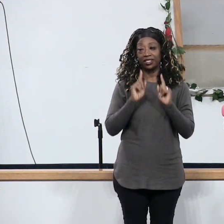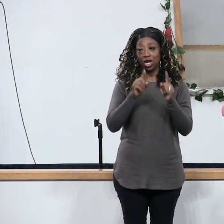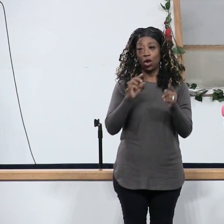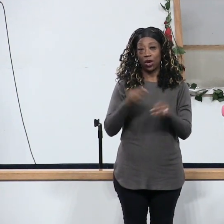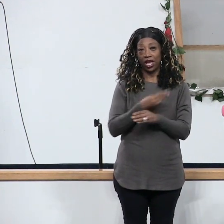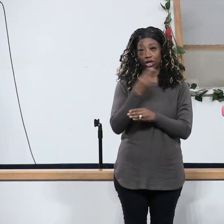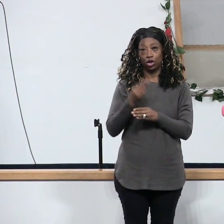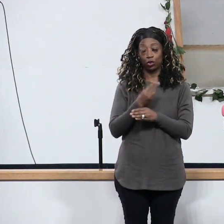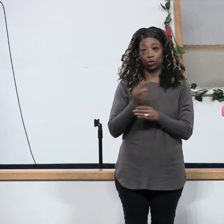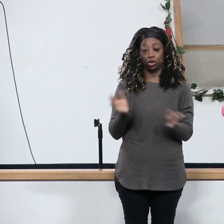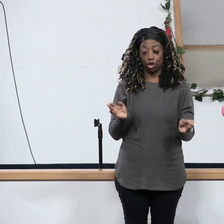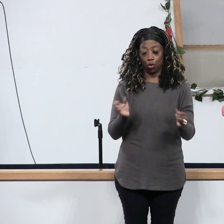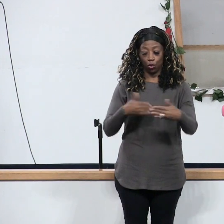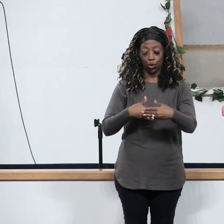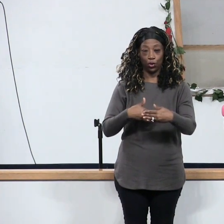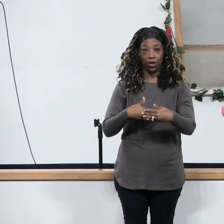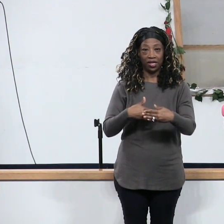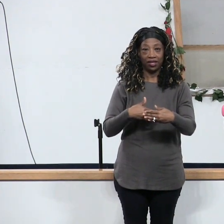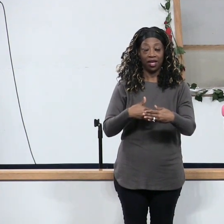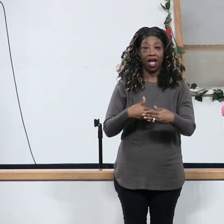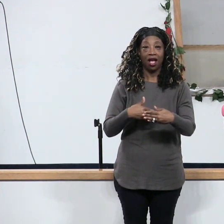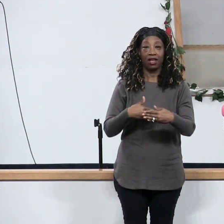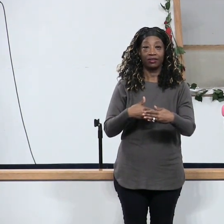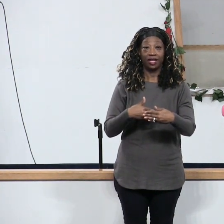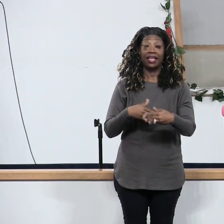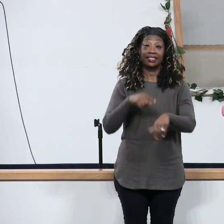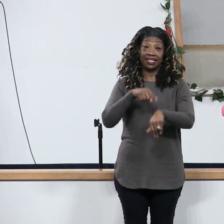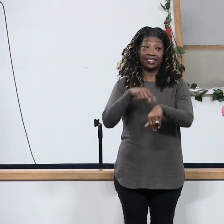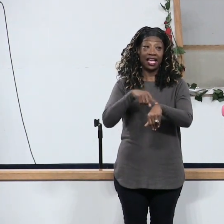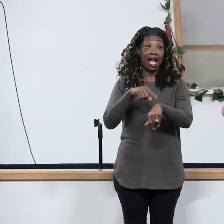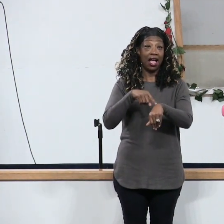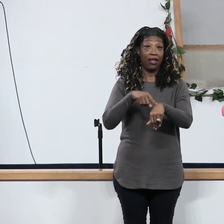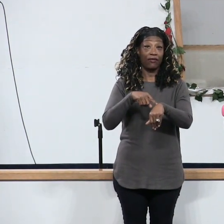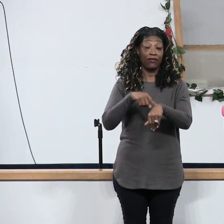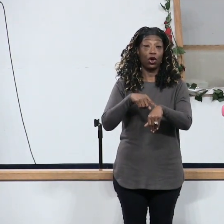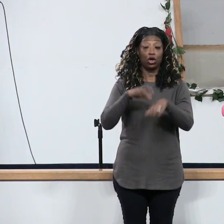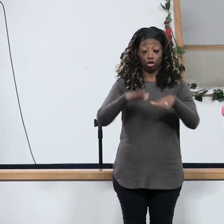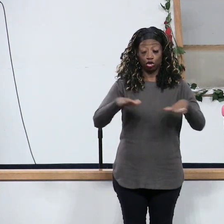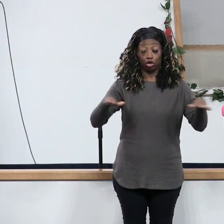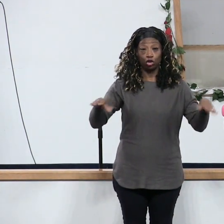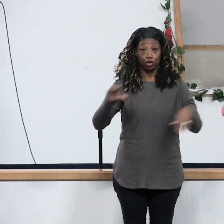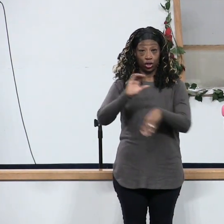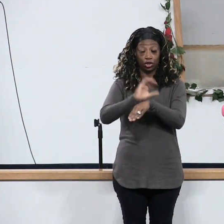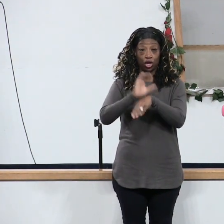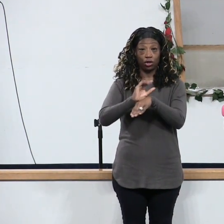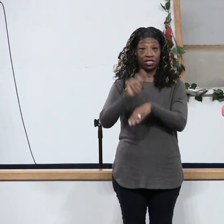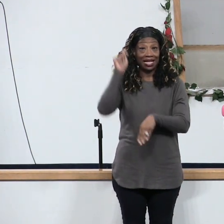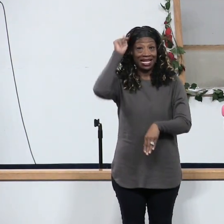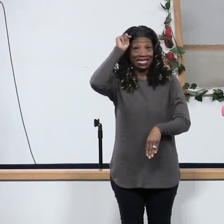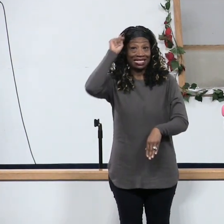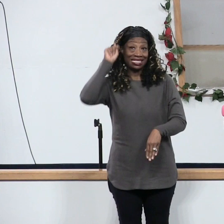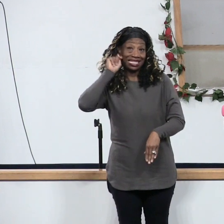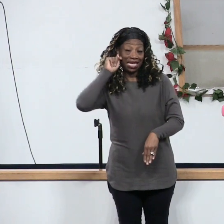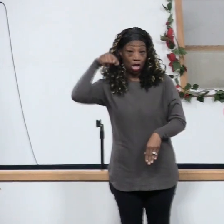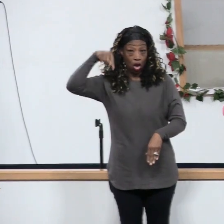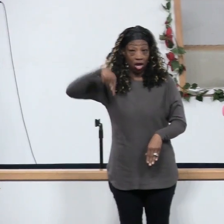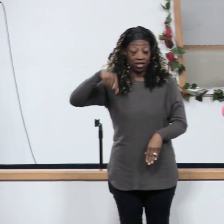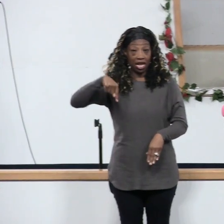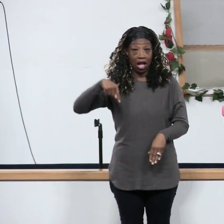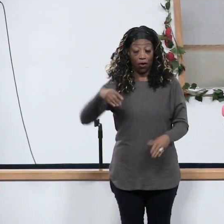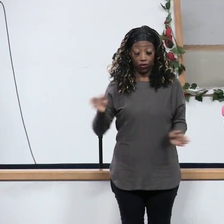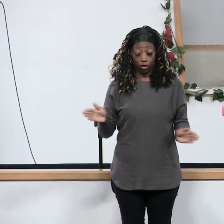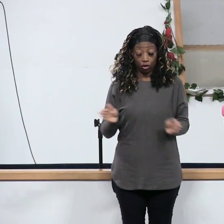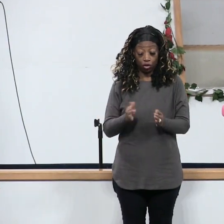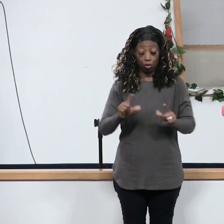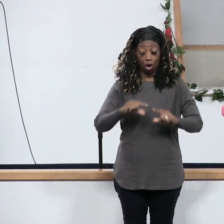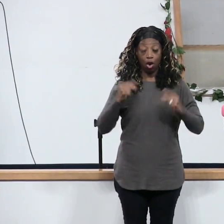it, all right? So I want to go ahead and dismiss our kids, teens on down, for their small group, and we're going to